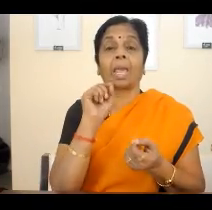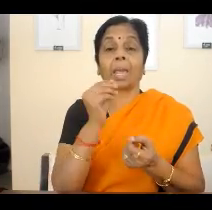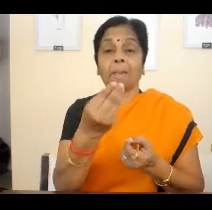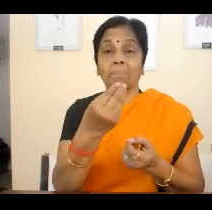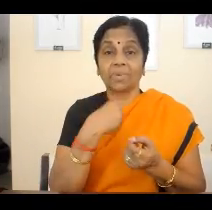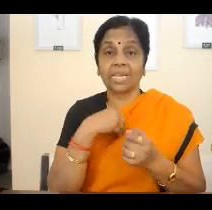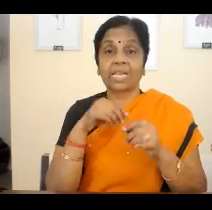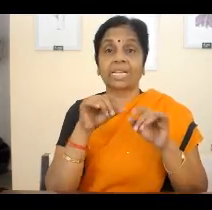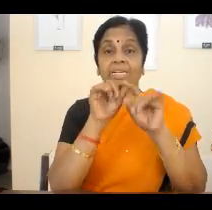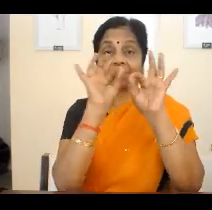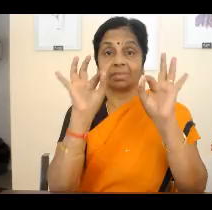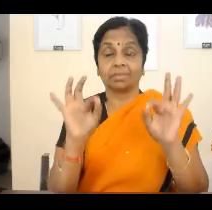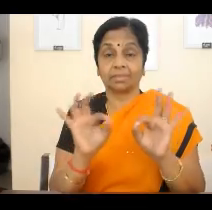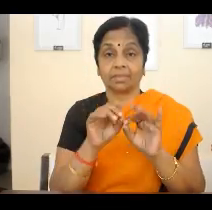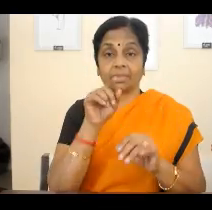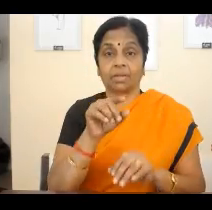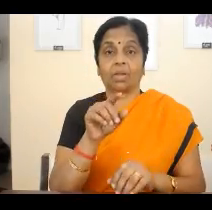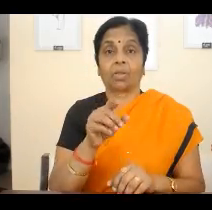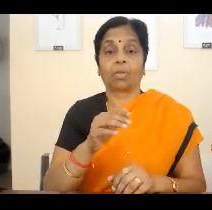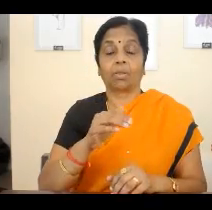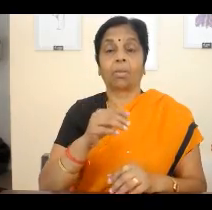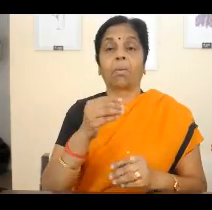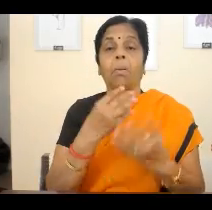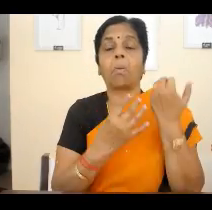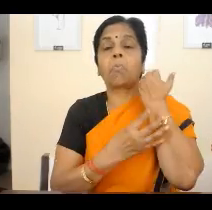that the person should be only below poverty line.